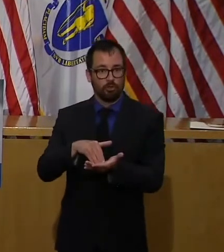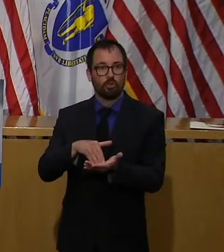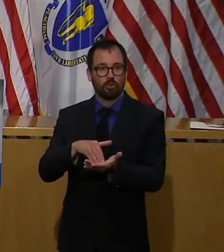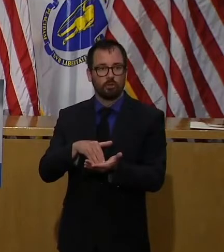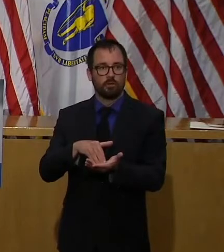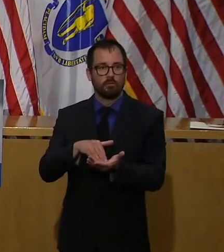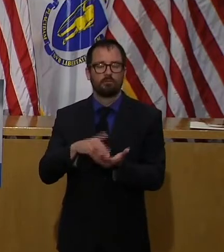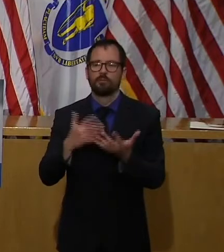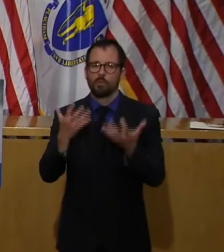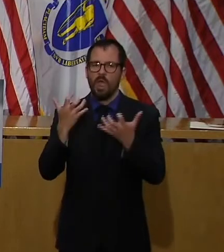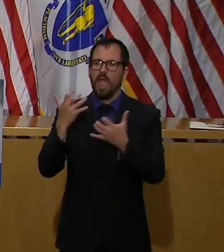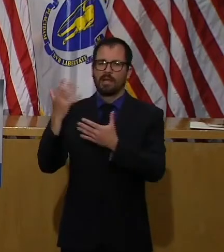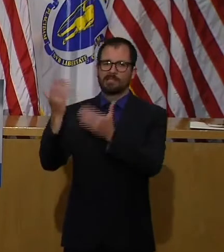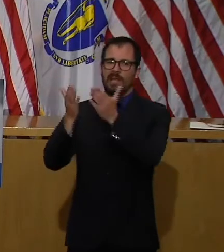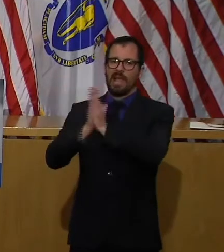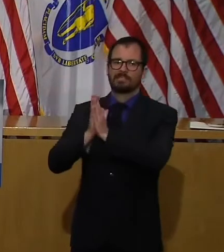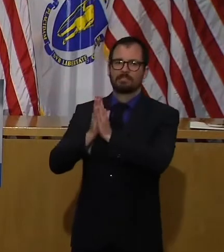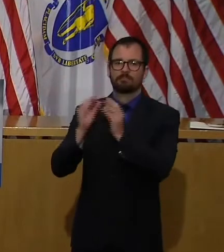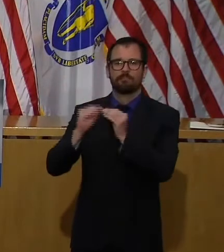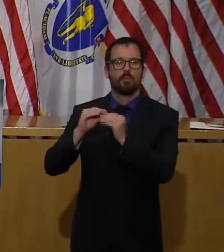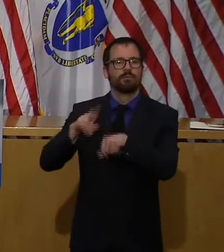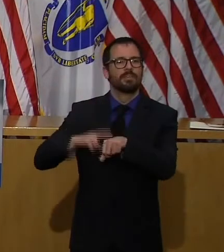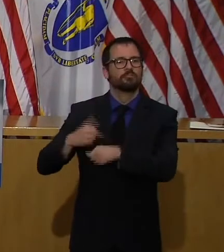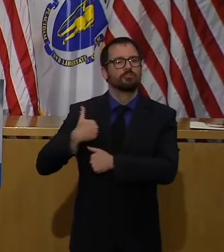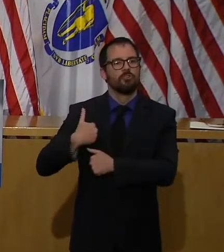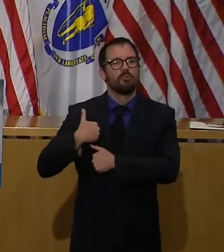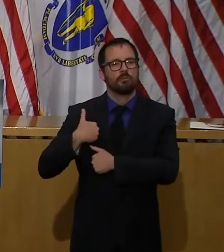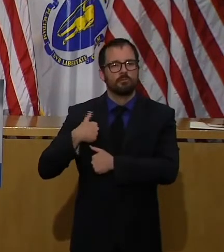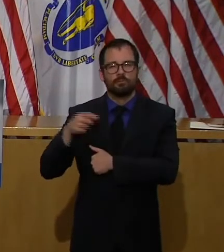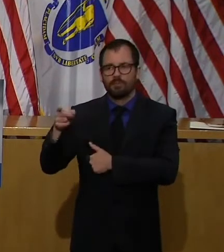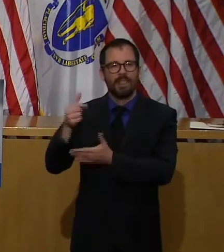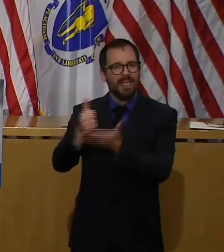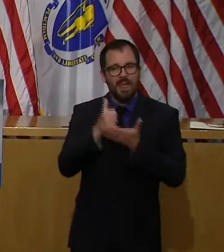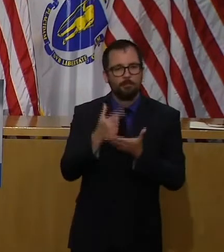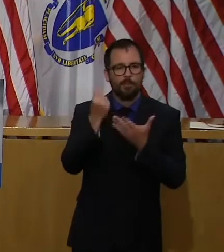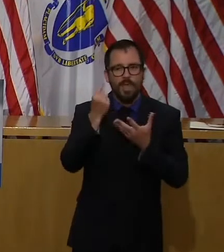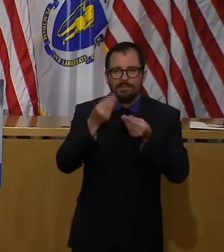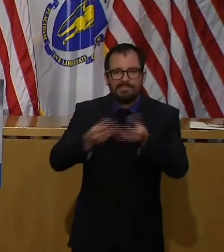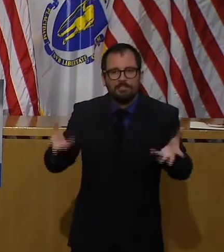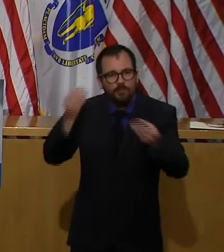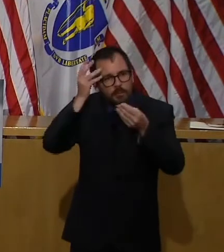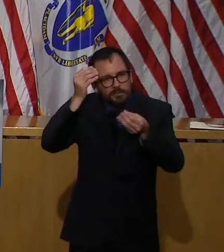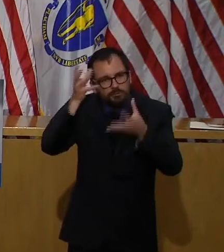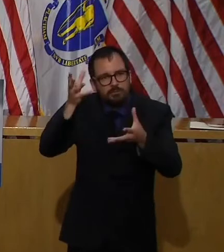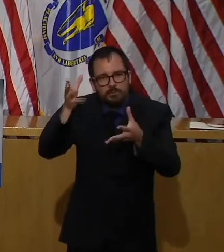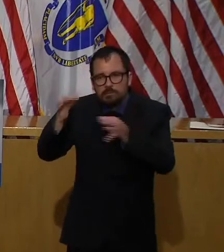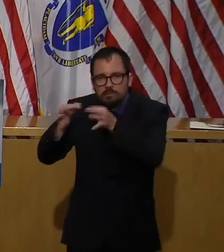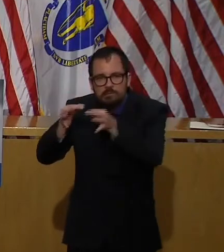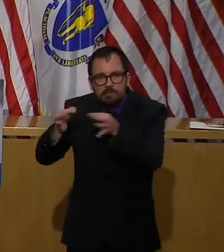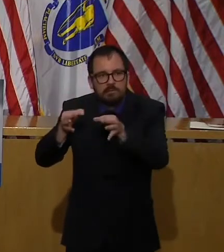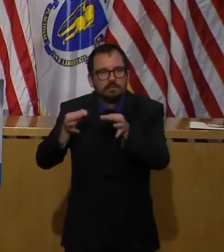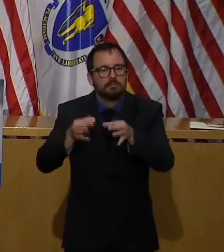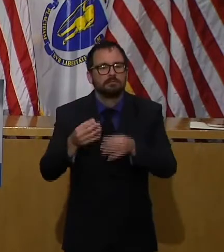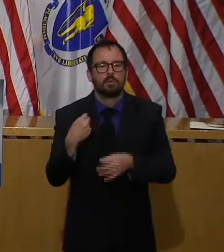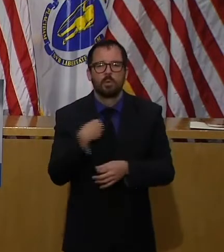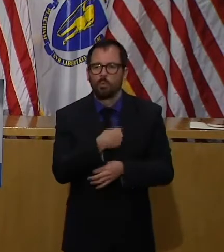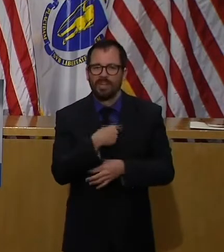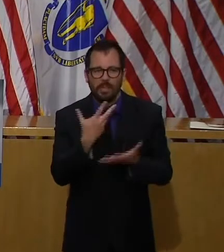health information in most of those communities. A big part of why we chose to partner with them was we believed they'd be a better